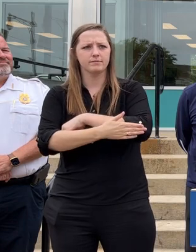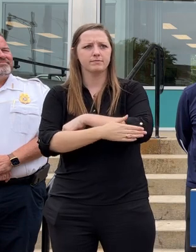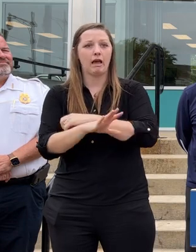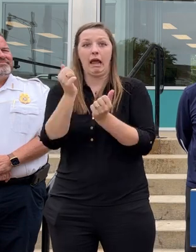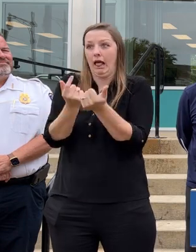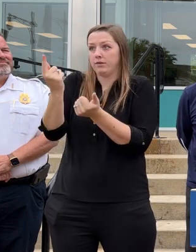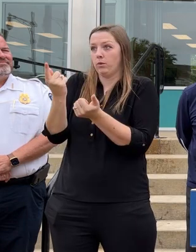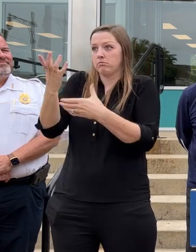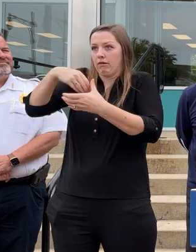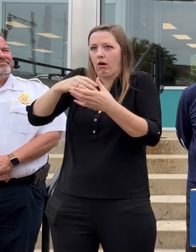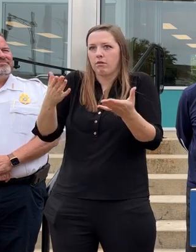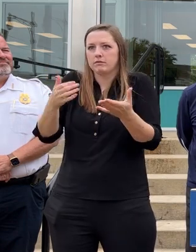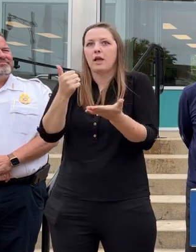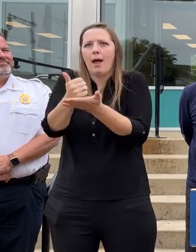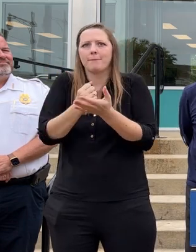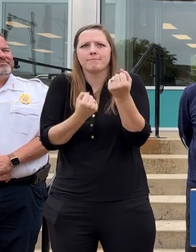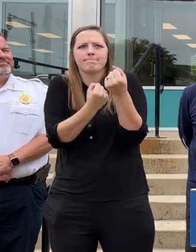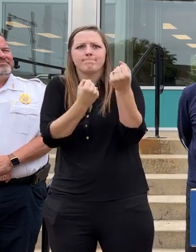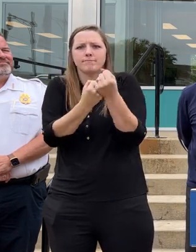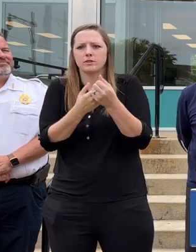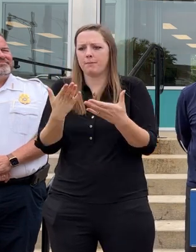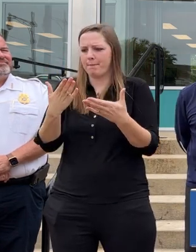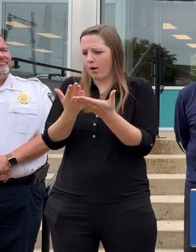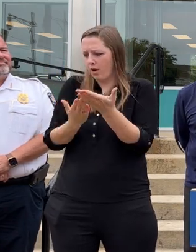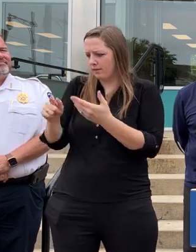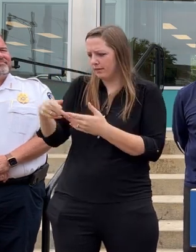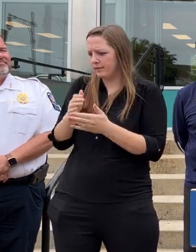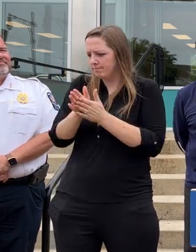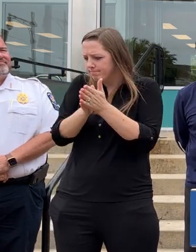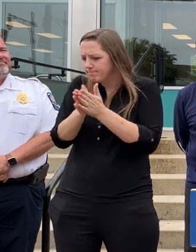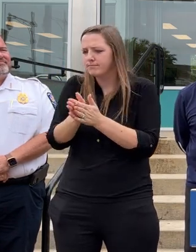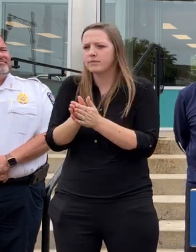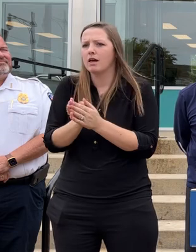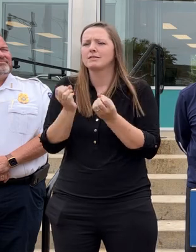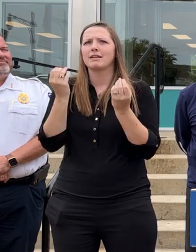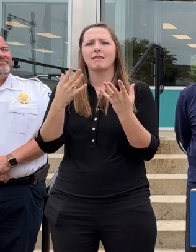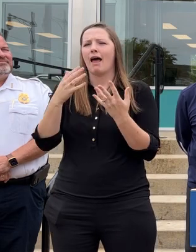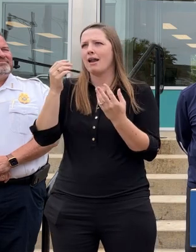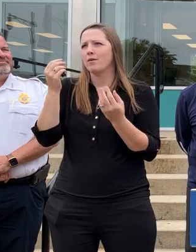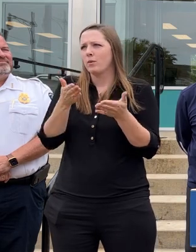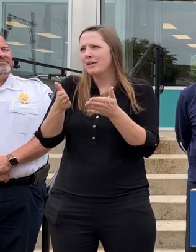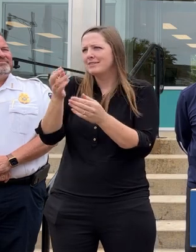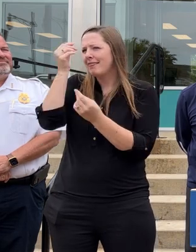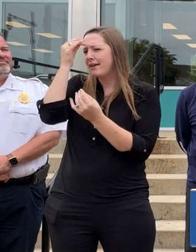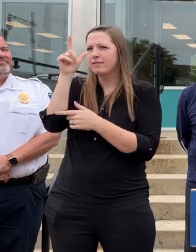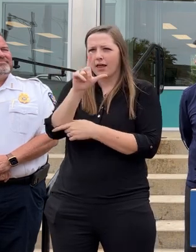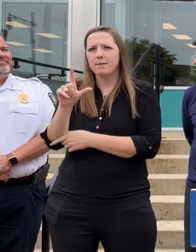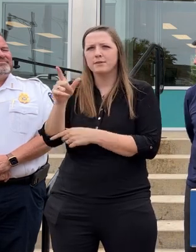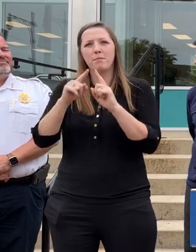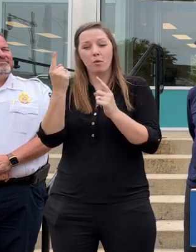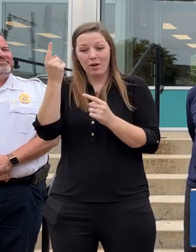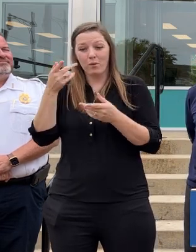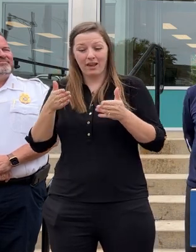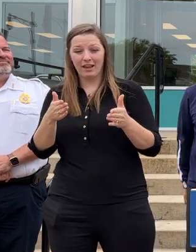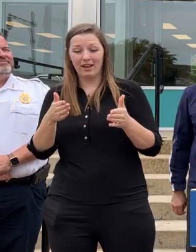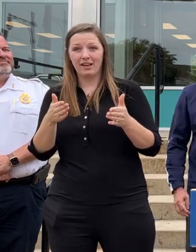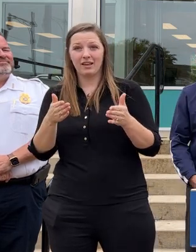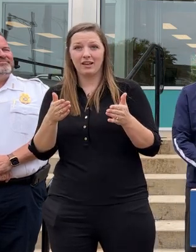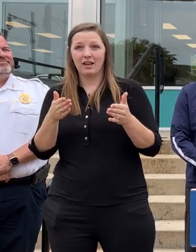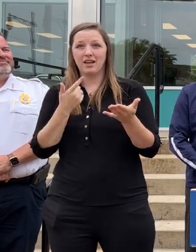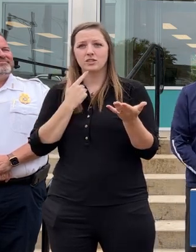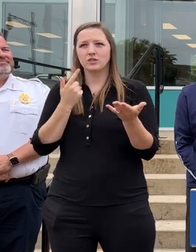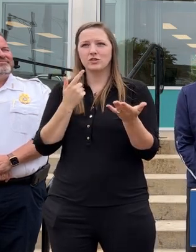else involved with helping us be a part of this initiative. There's a lot of ways to think of libraries, but one way that people don't often think of is the concept